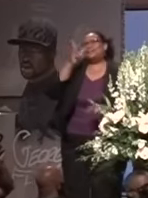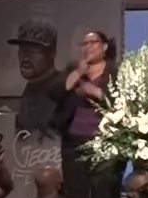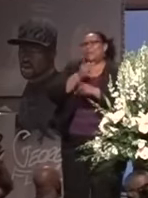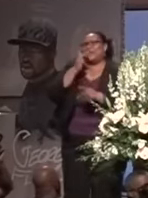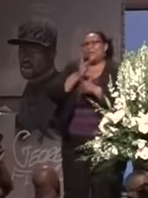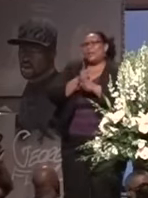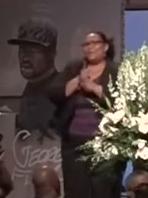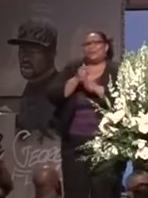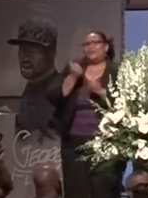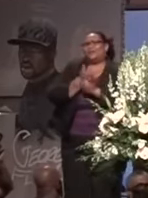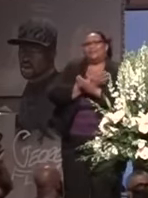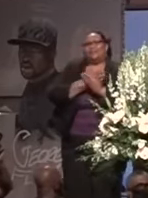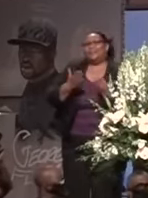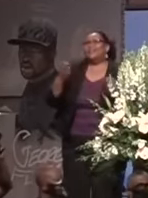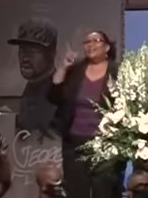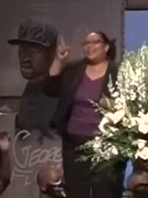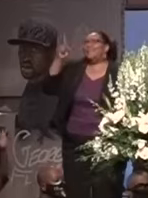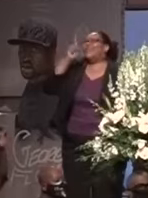keeper.